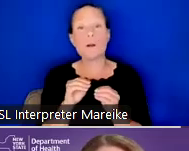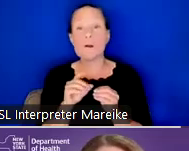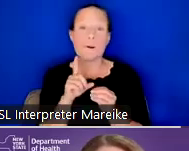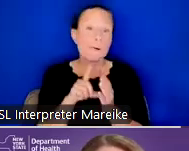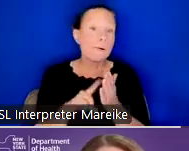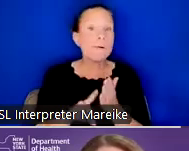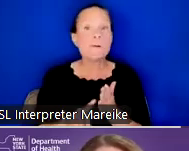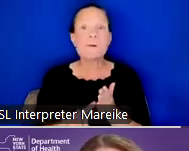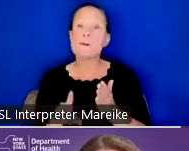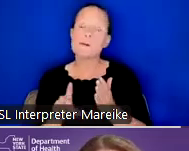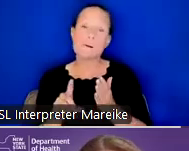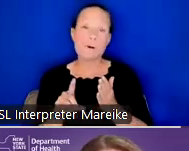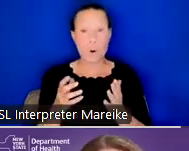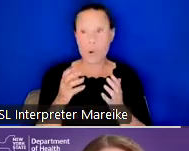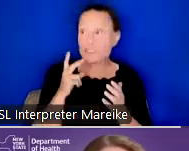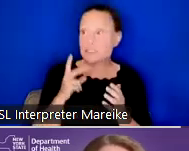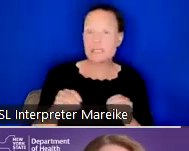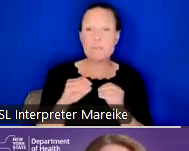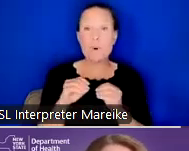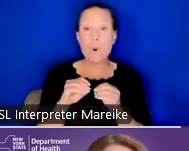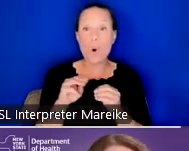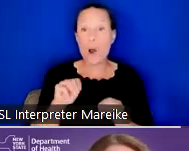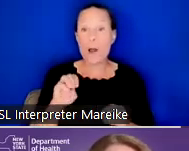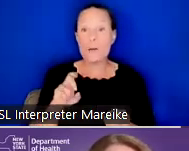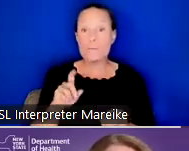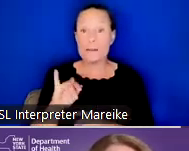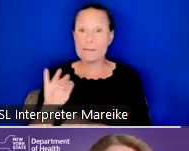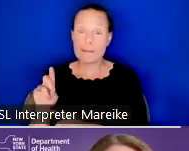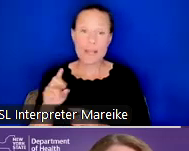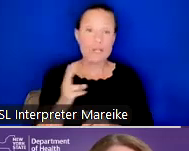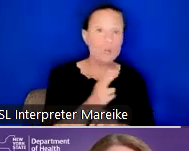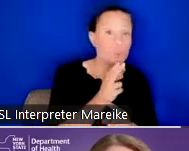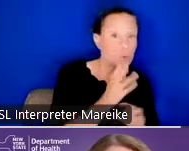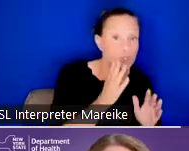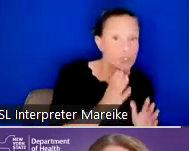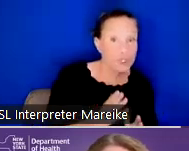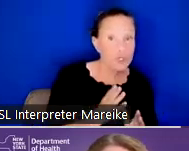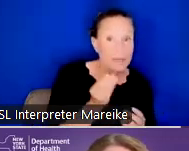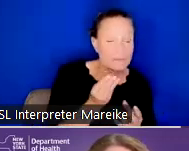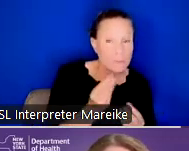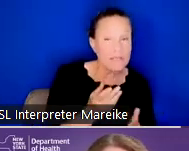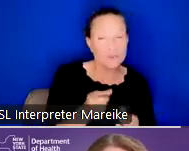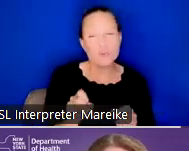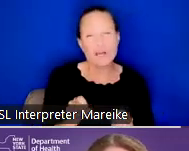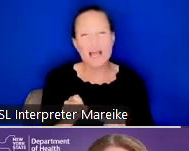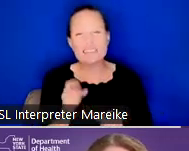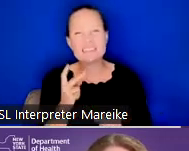more Medicaid member facing information, you can see that all on our